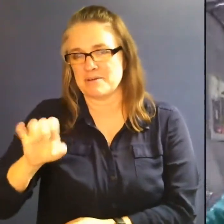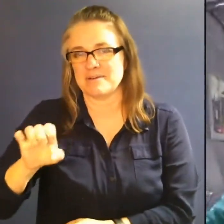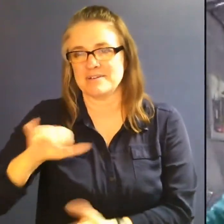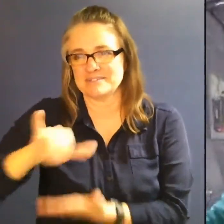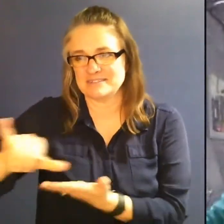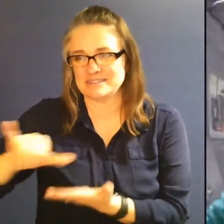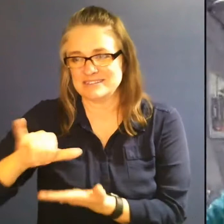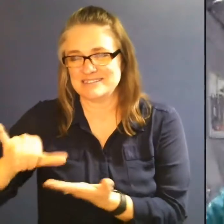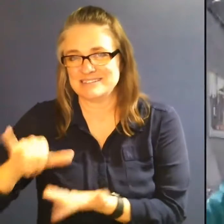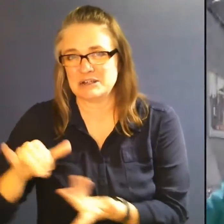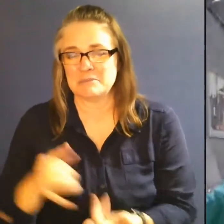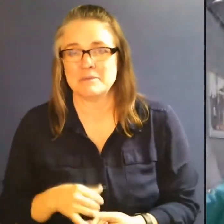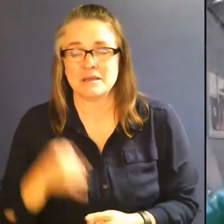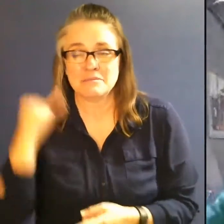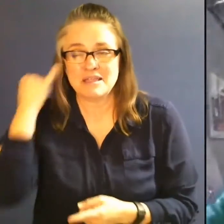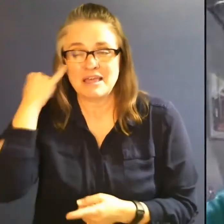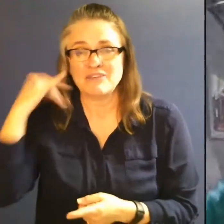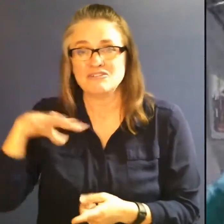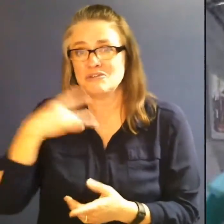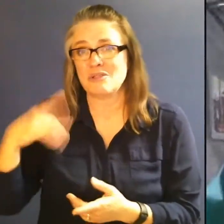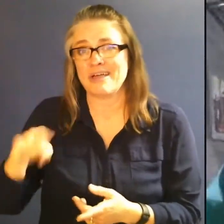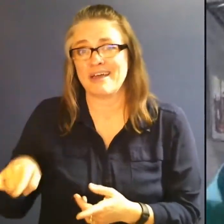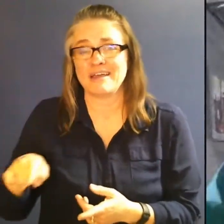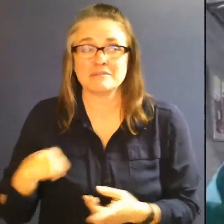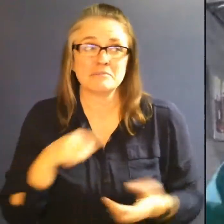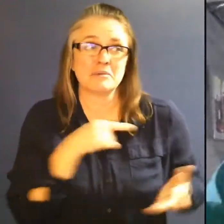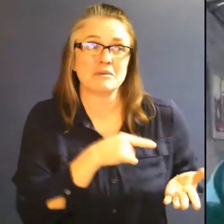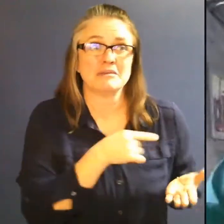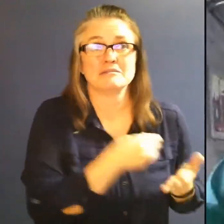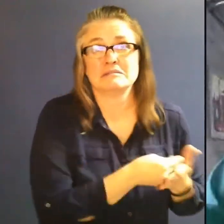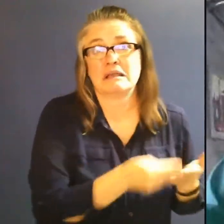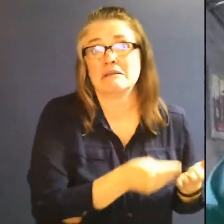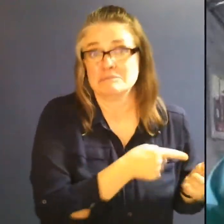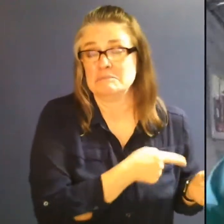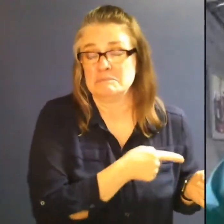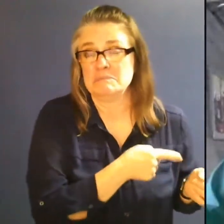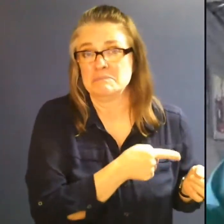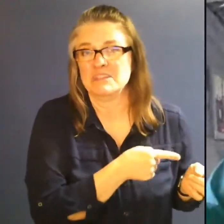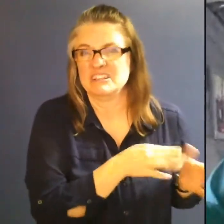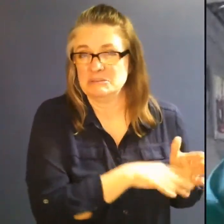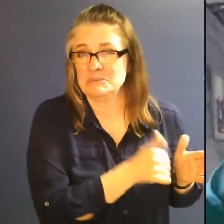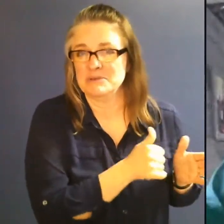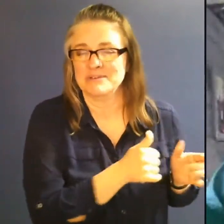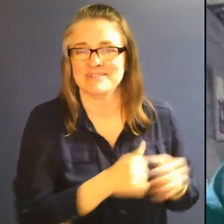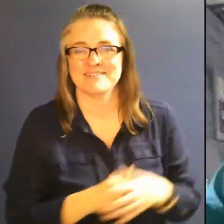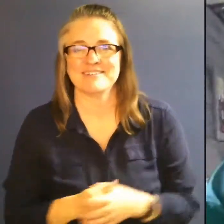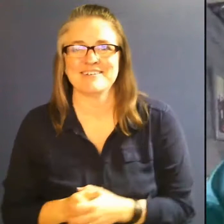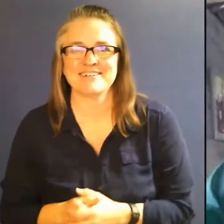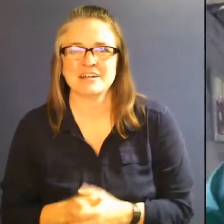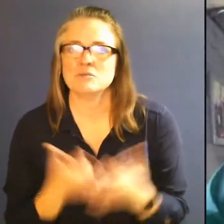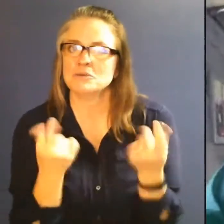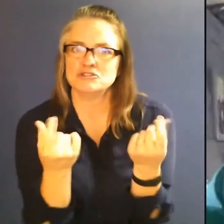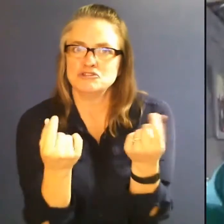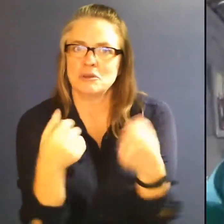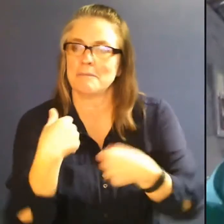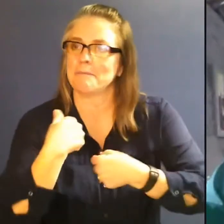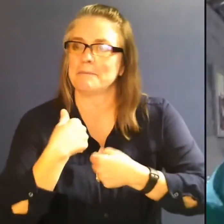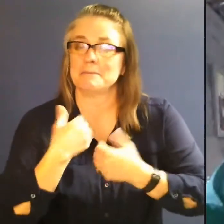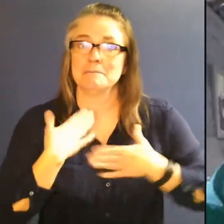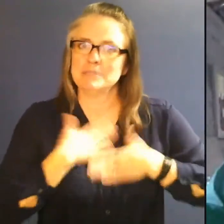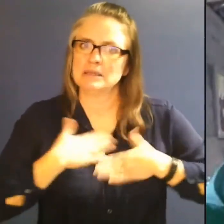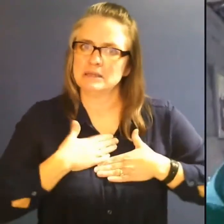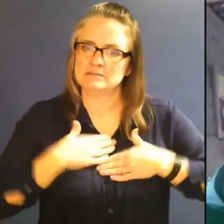some money. And what do you do with it if you get a chance and anyone's going to make a comment?